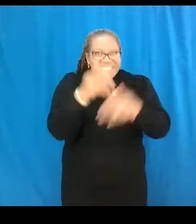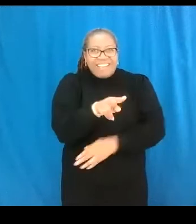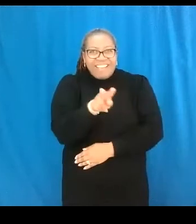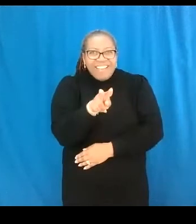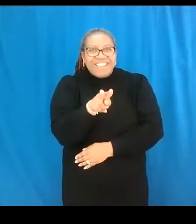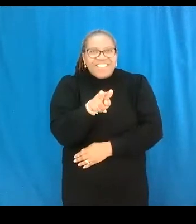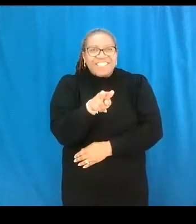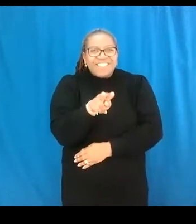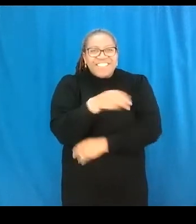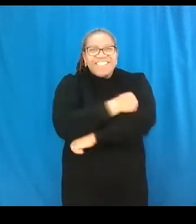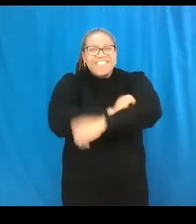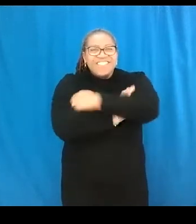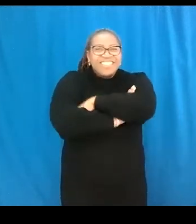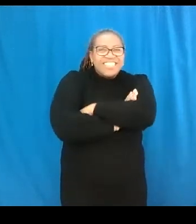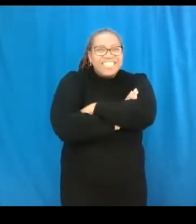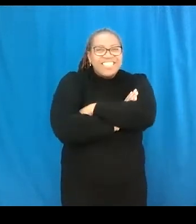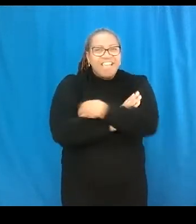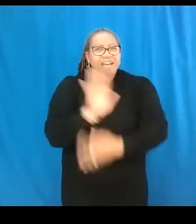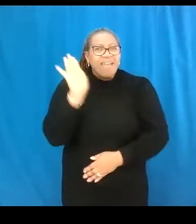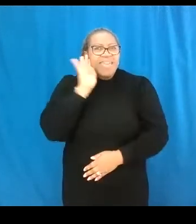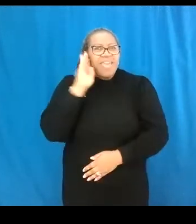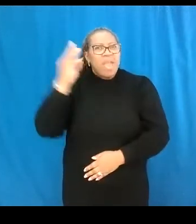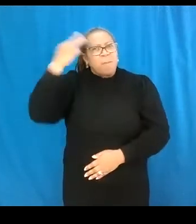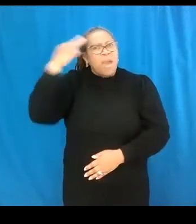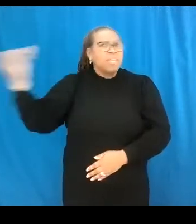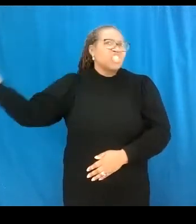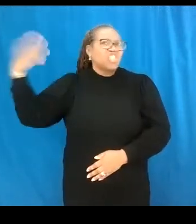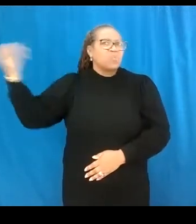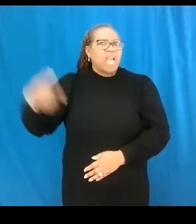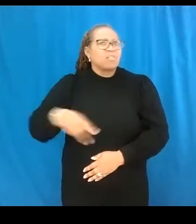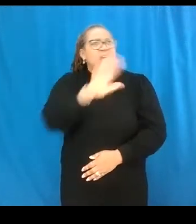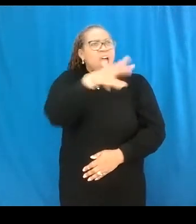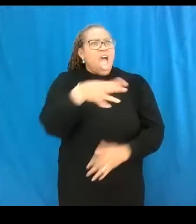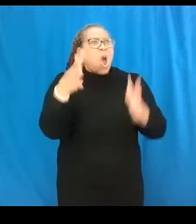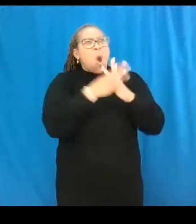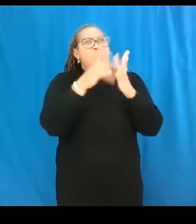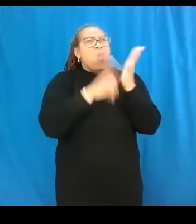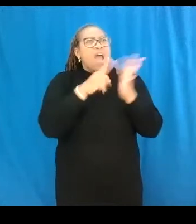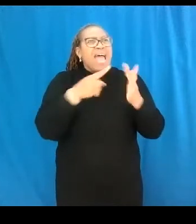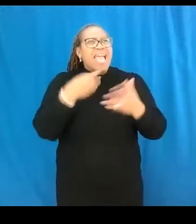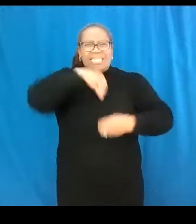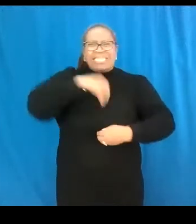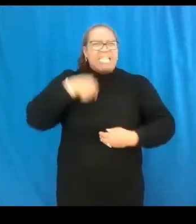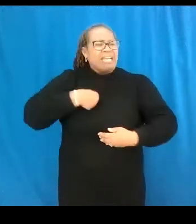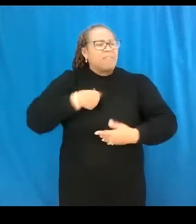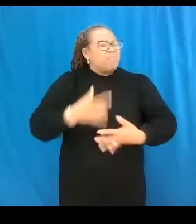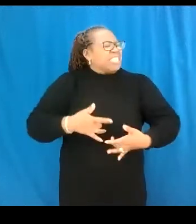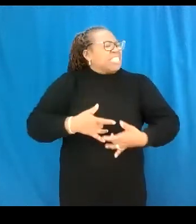I'm anticipating. All of a sudden, my mom says, Wole. And internally, I'm like,